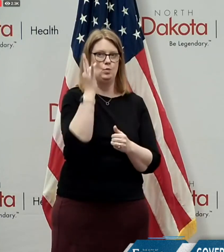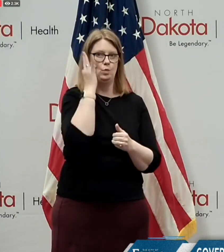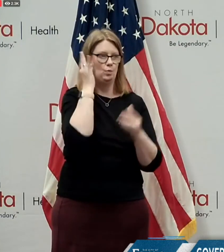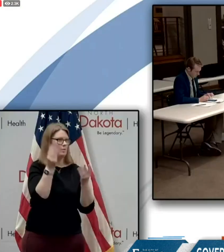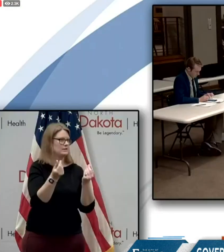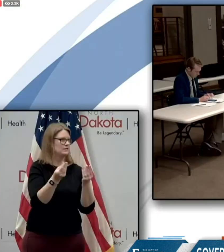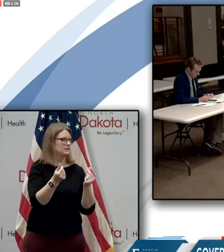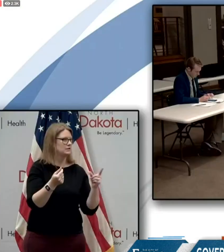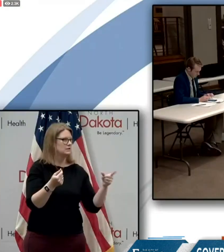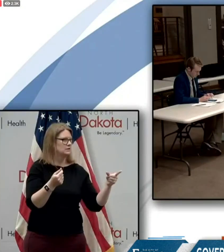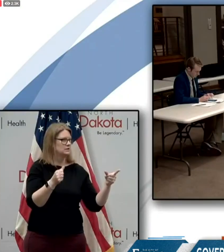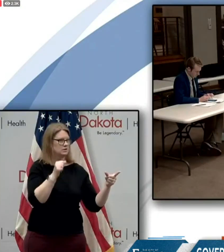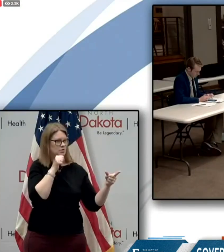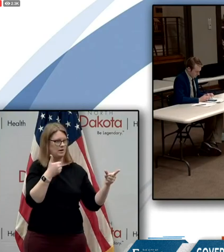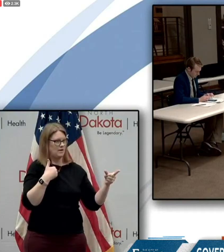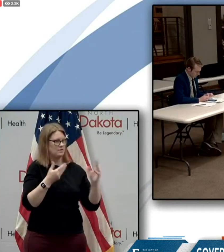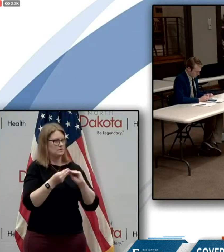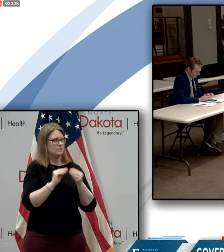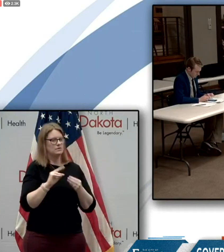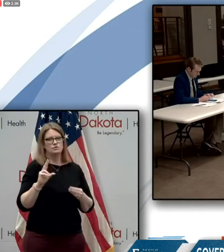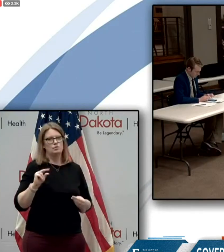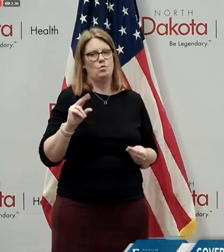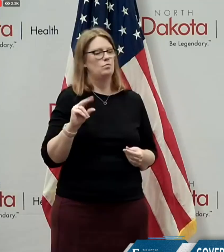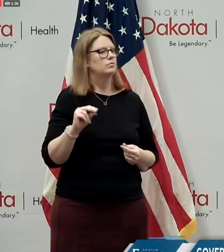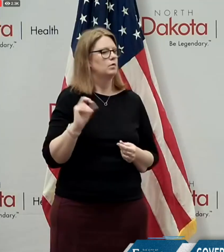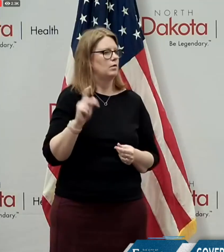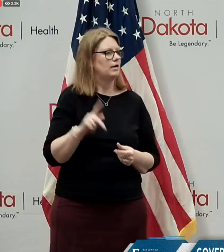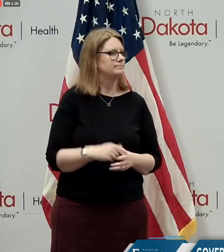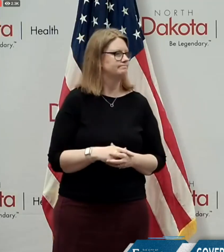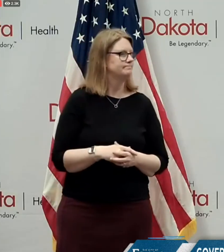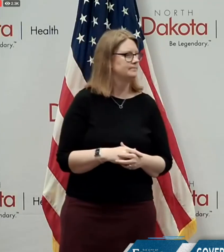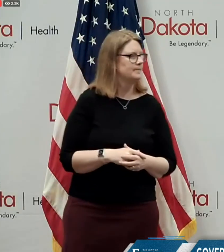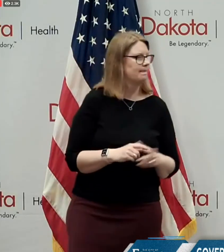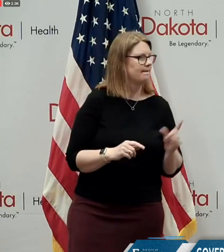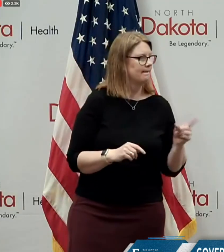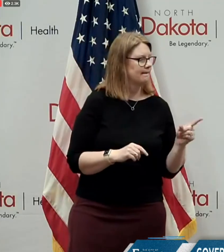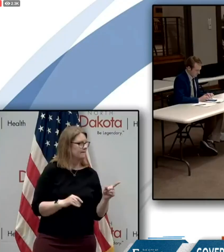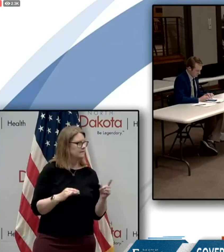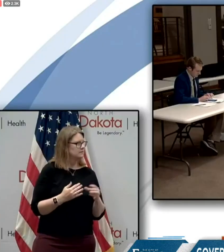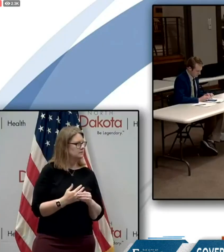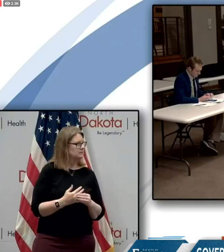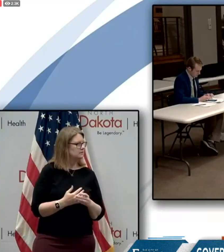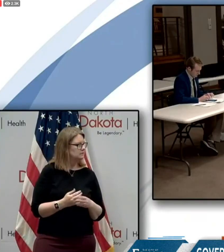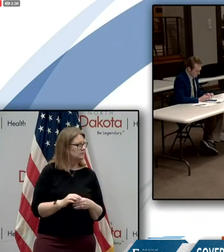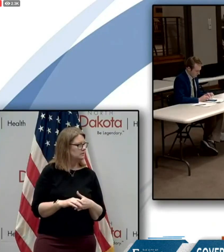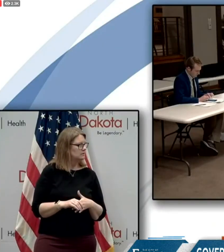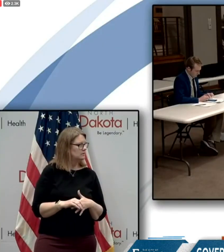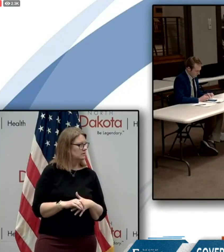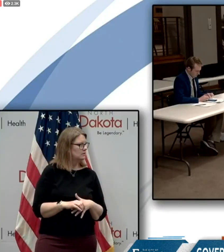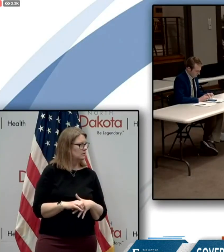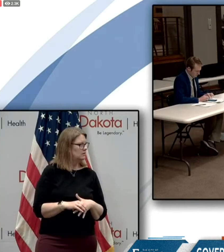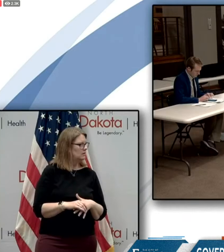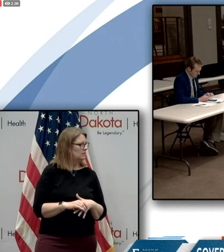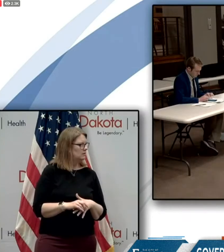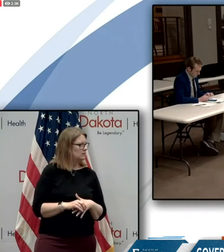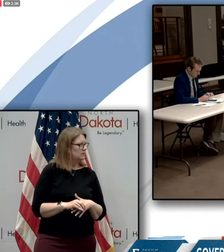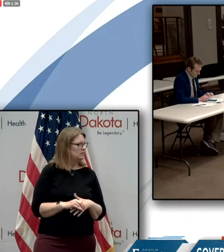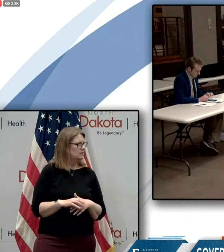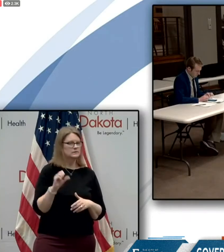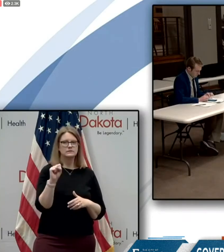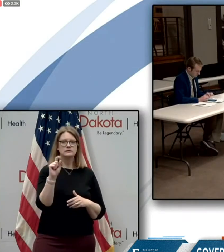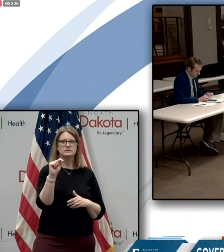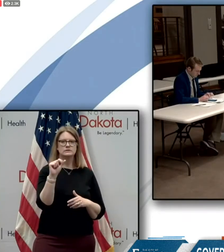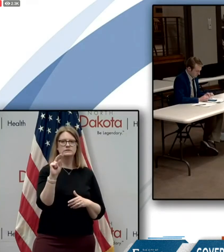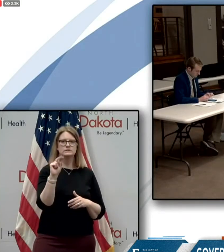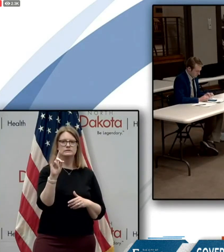You don't actually have those numbers, though? No, we don't. And then I was also wondering, Standing Rock